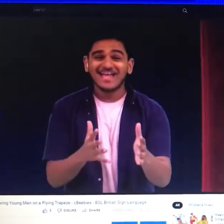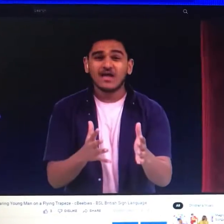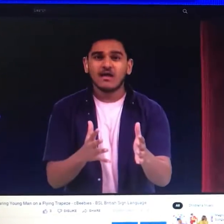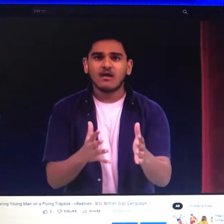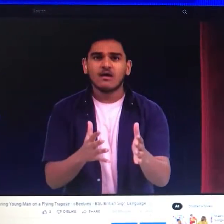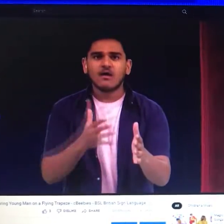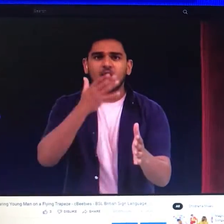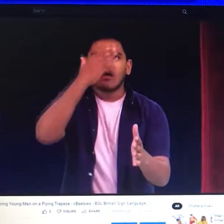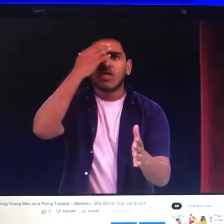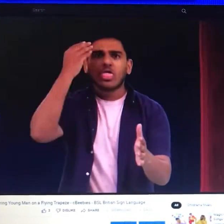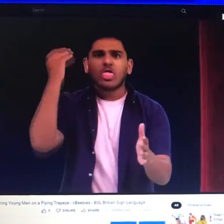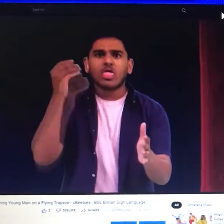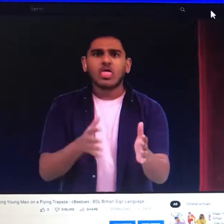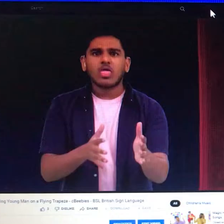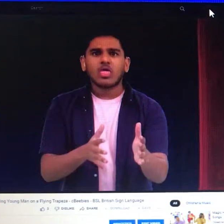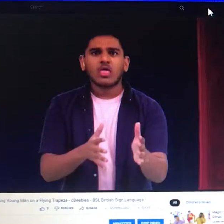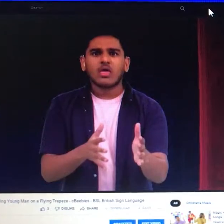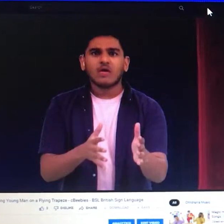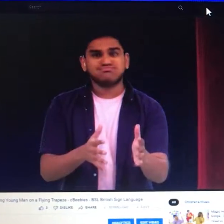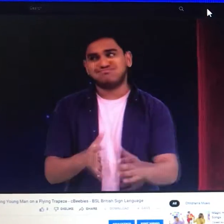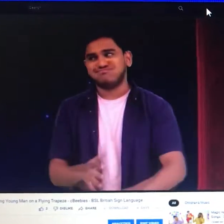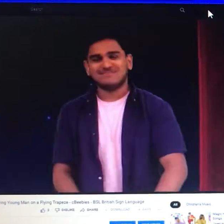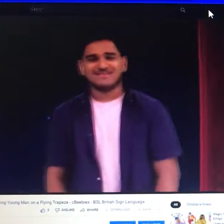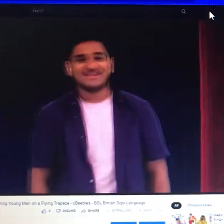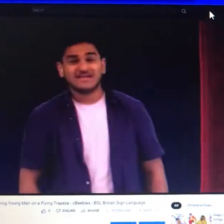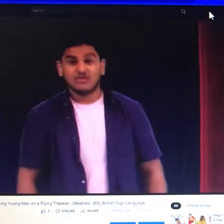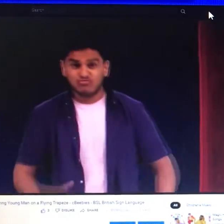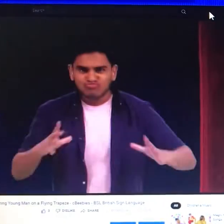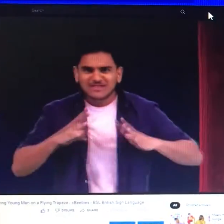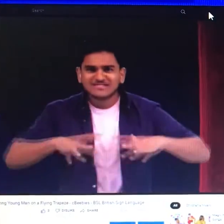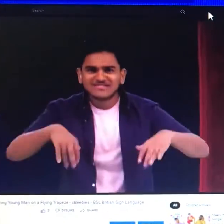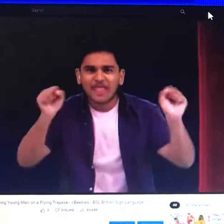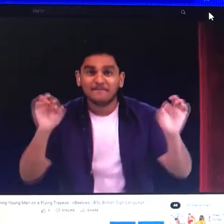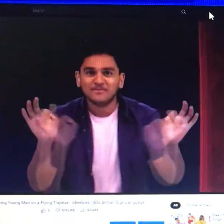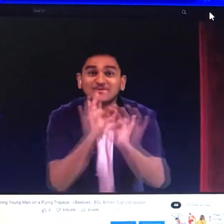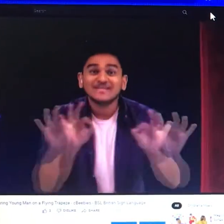and us not to know what we're doing. Are you ready to start the music?